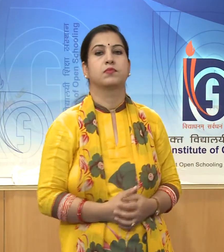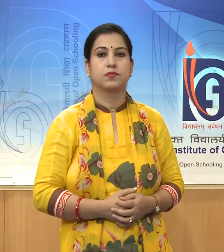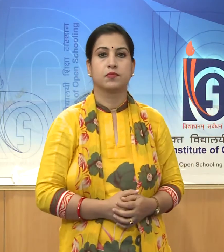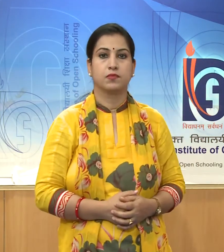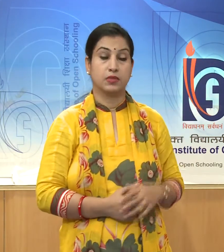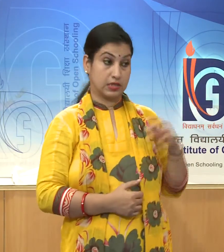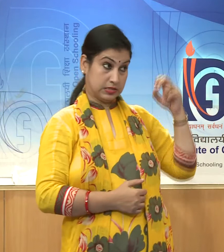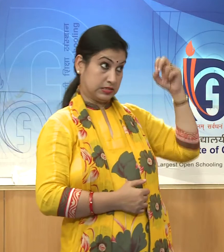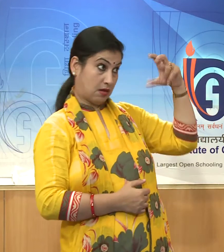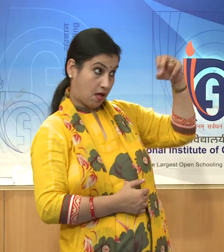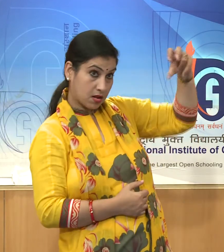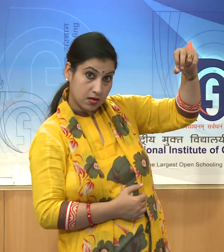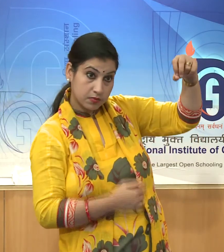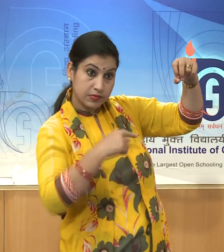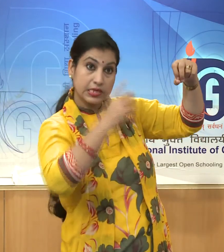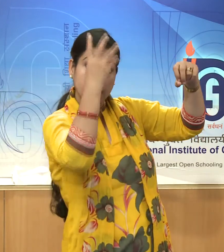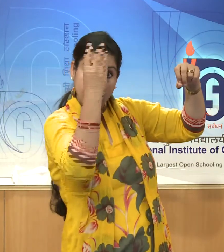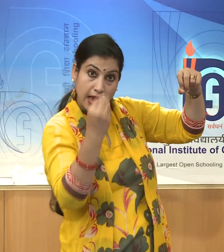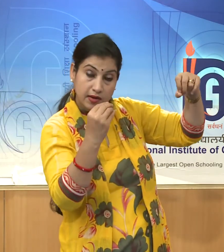The stars in the night sky